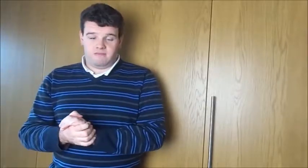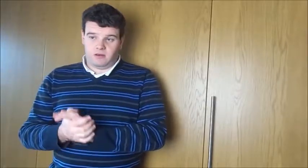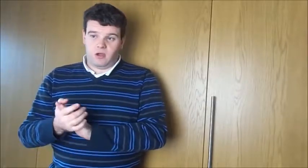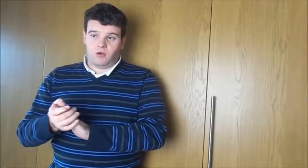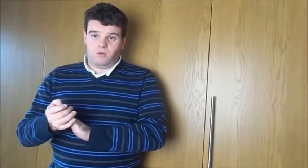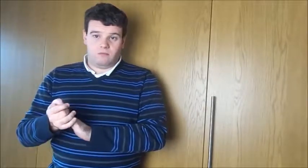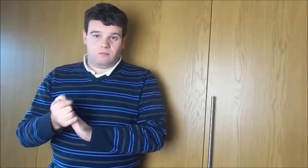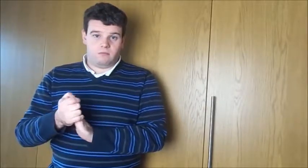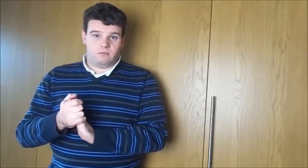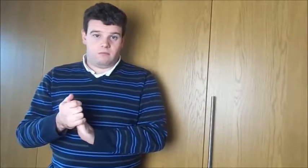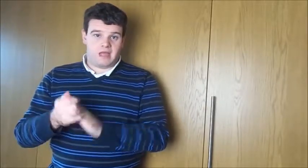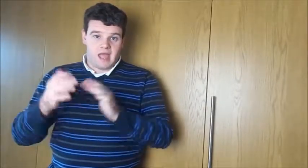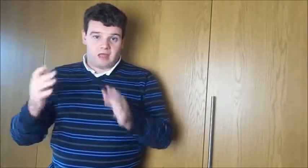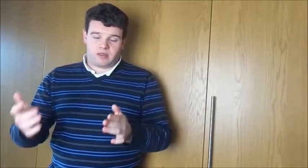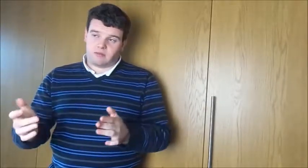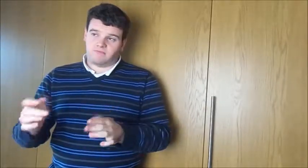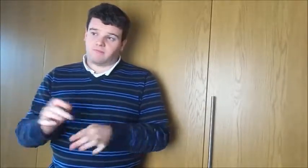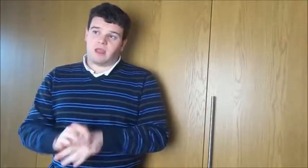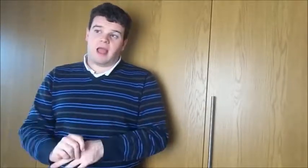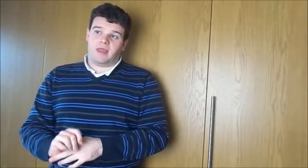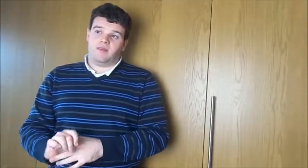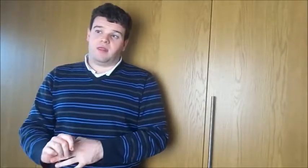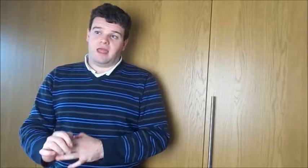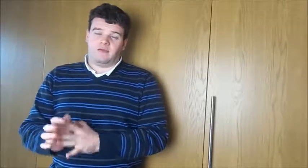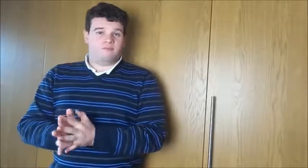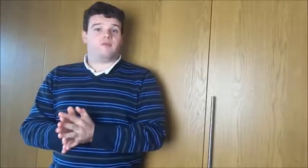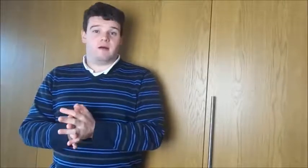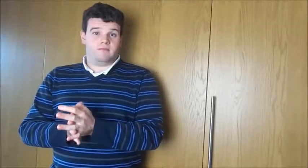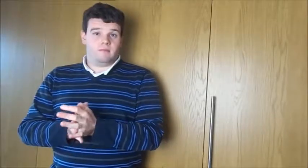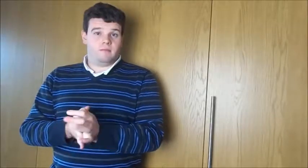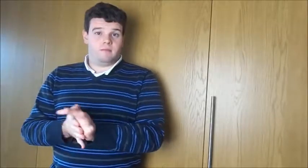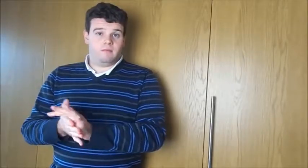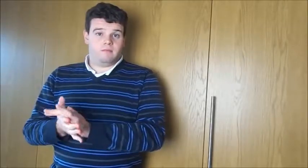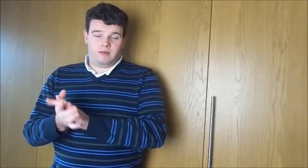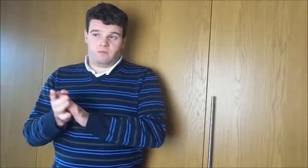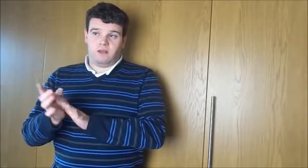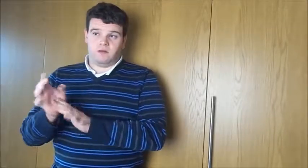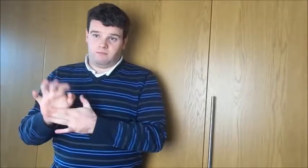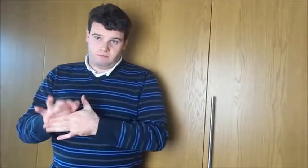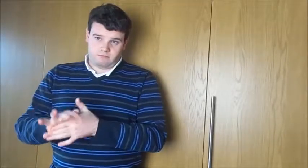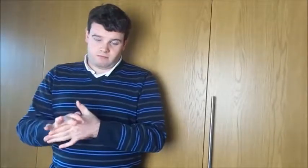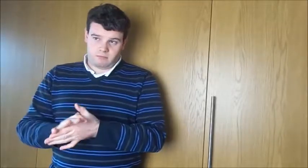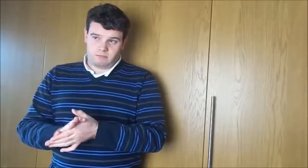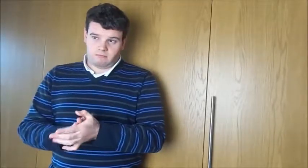no heirs, and his brother, Prince William,